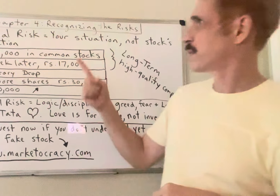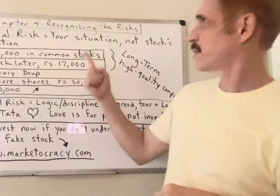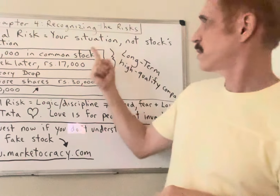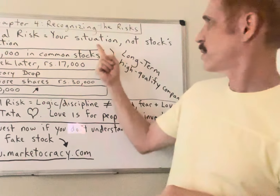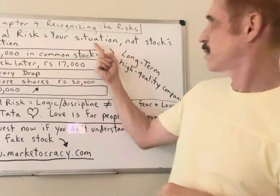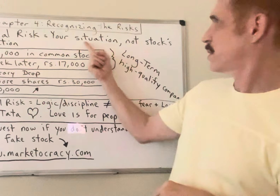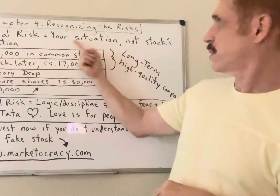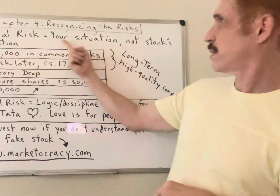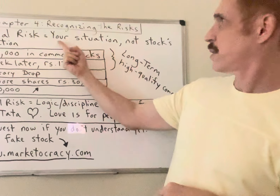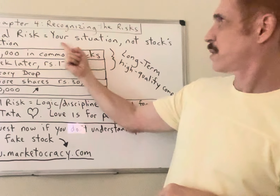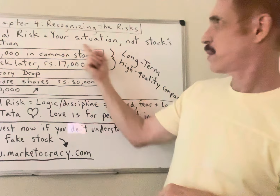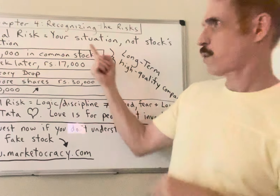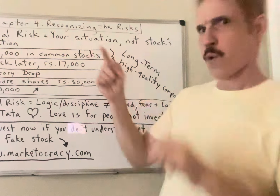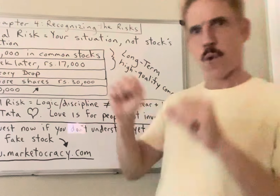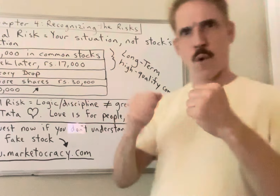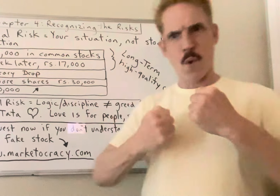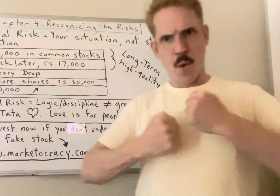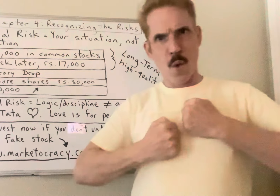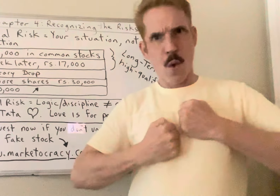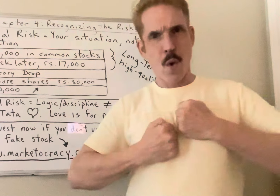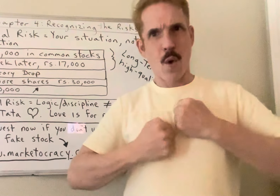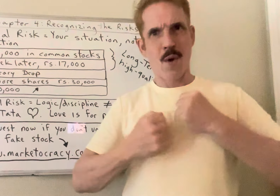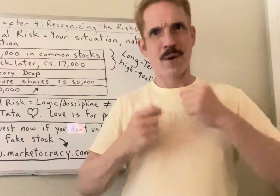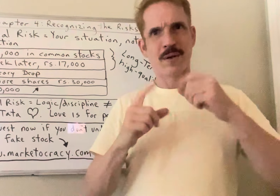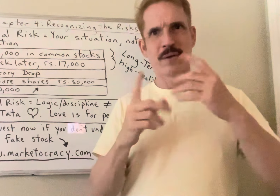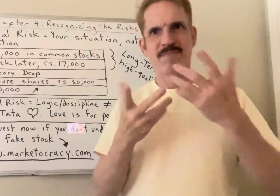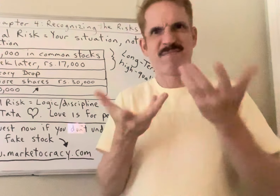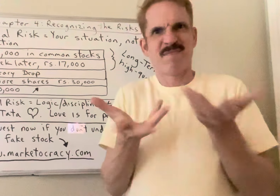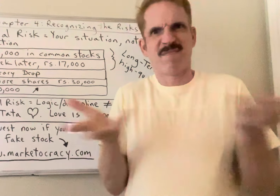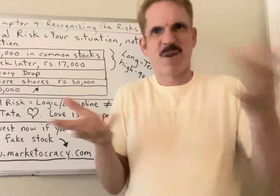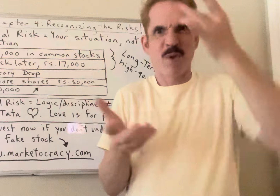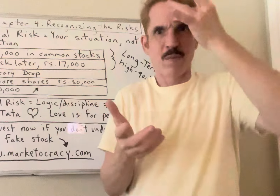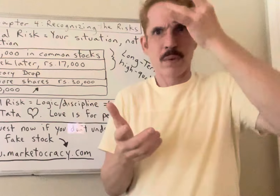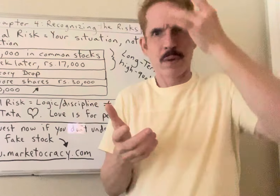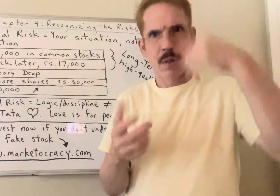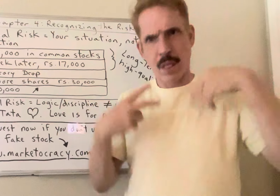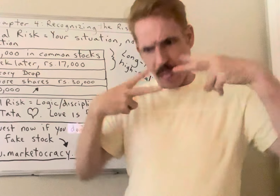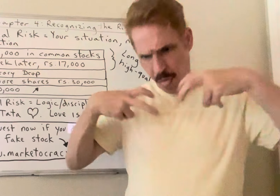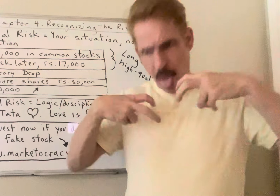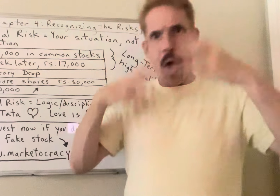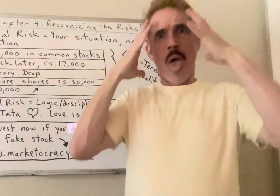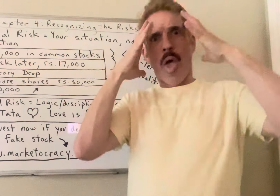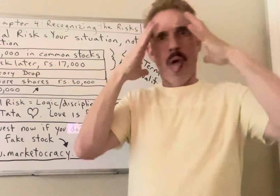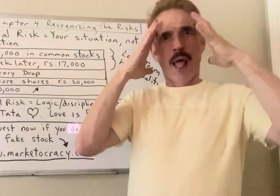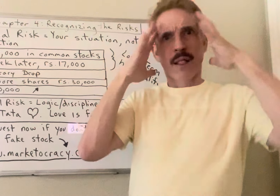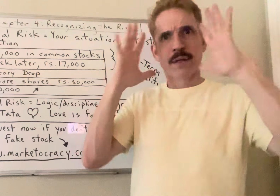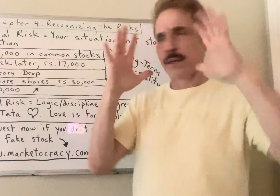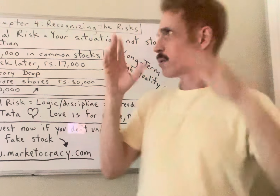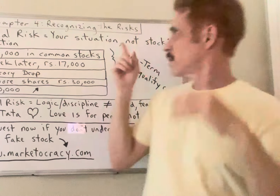it's not only right, it's almost too right. And some of the stuff that you're finding out is almost,